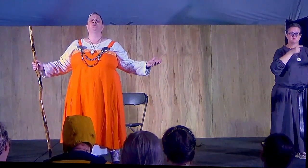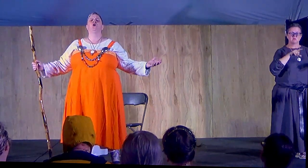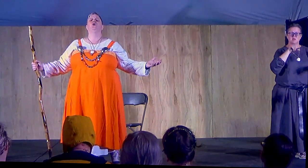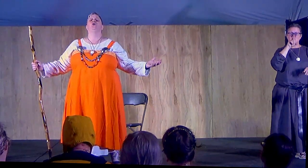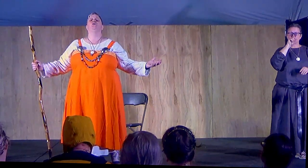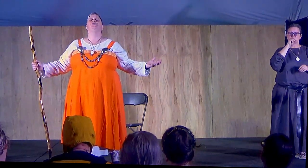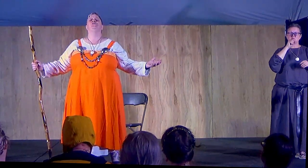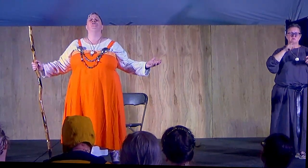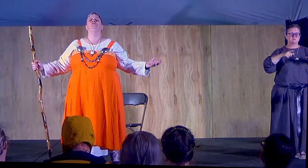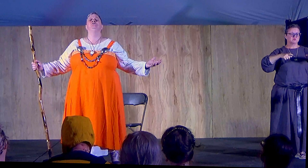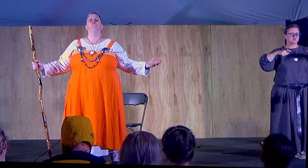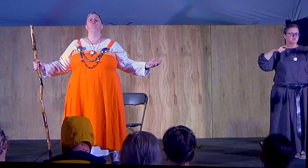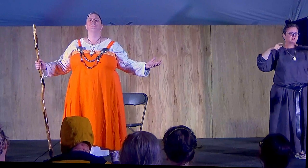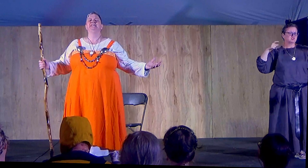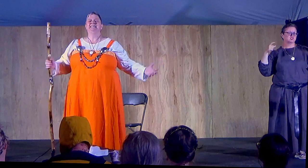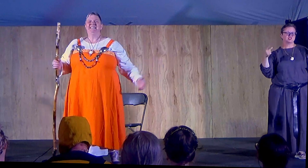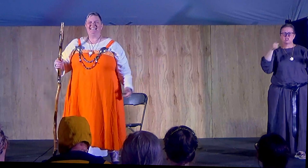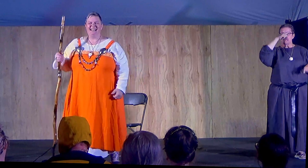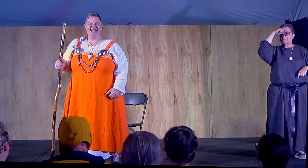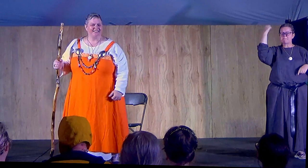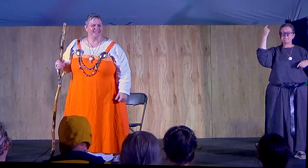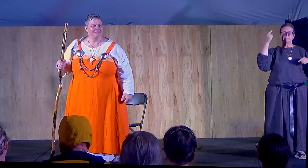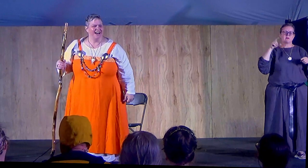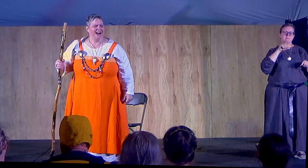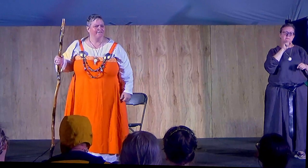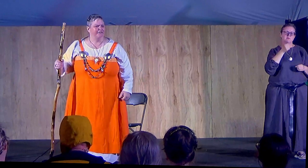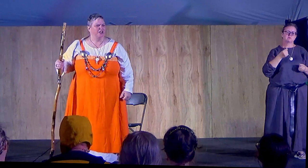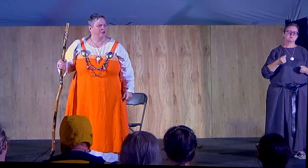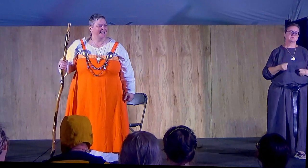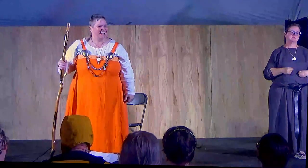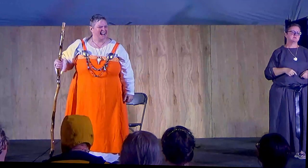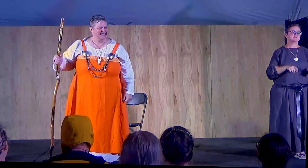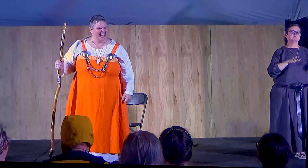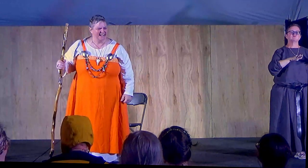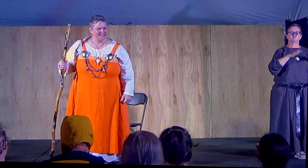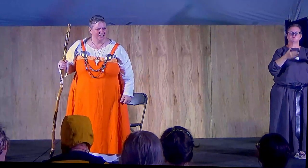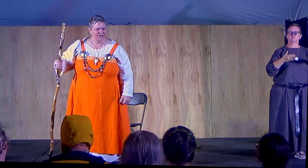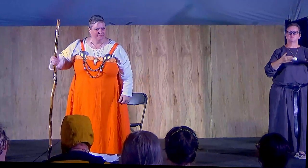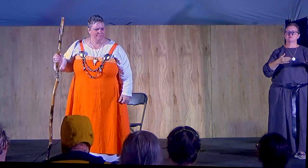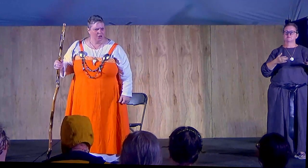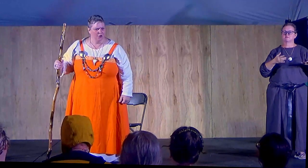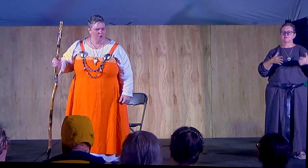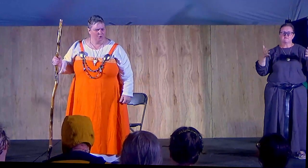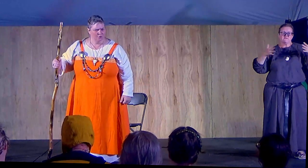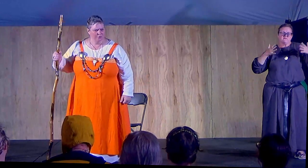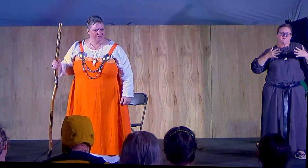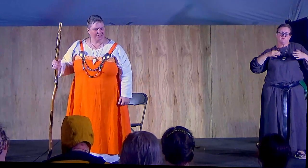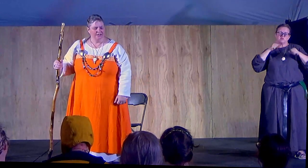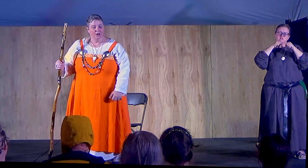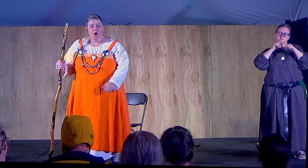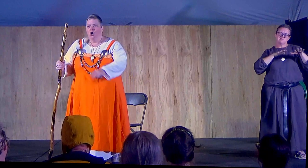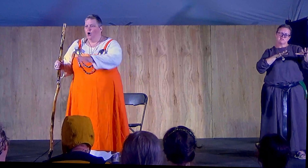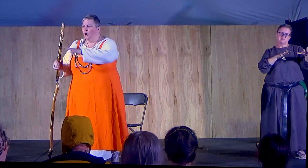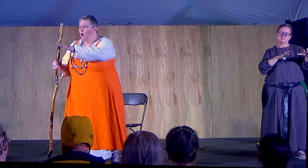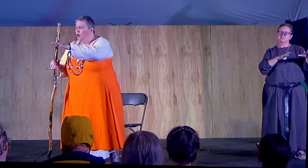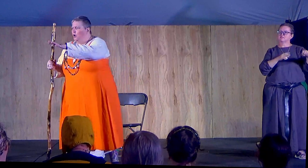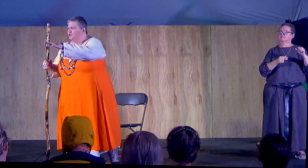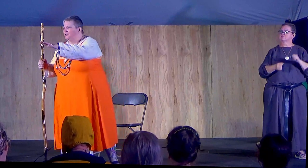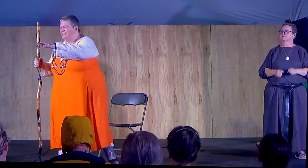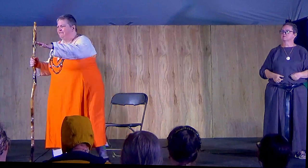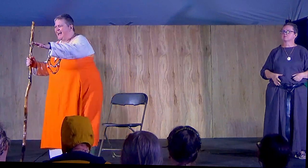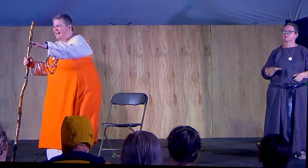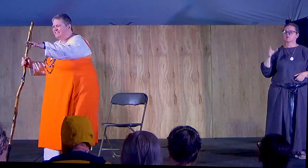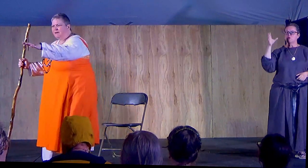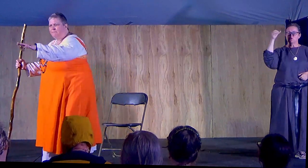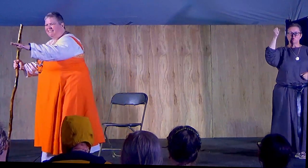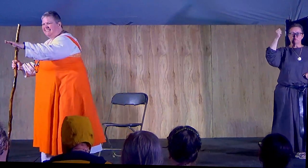the crows, let them die fearing Atlantean blows. Hold